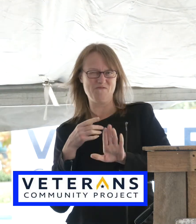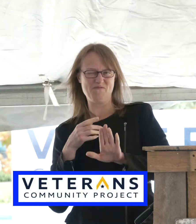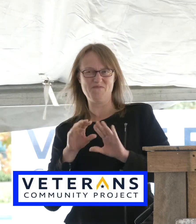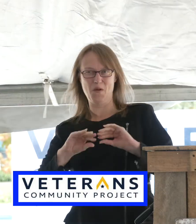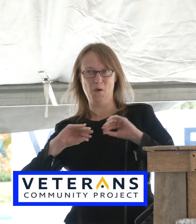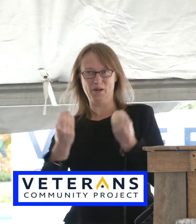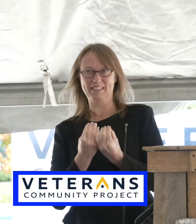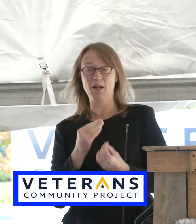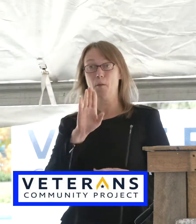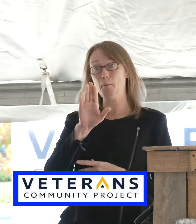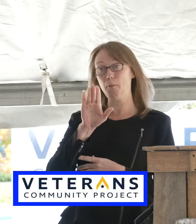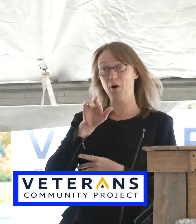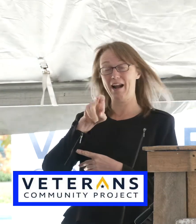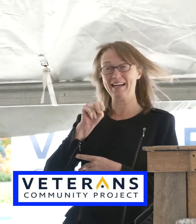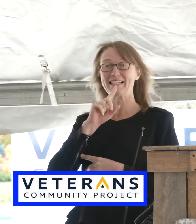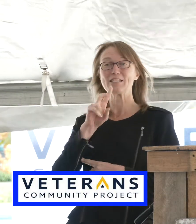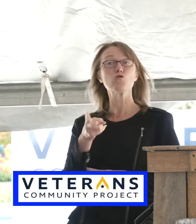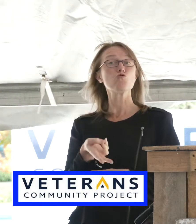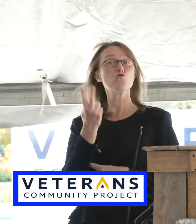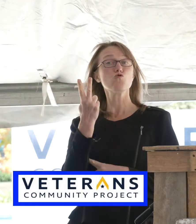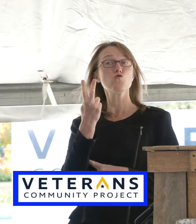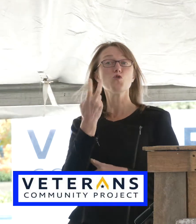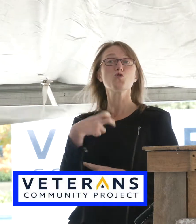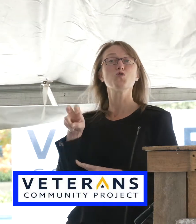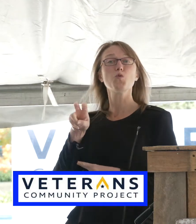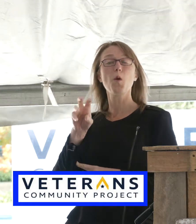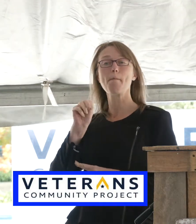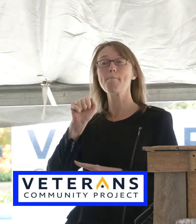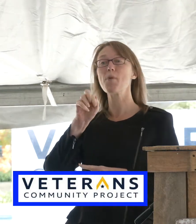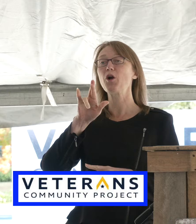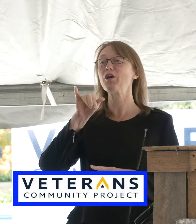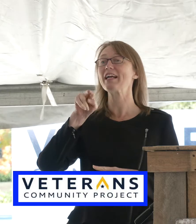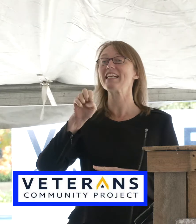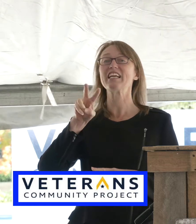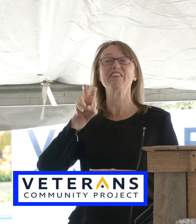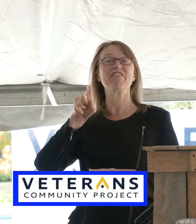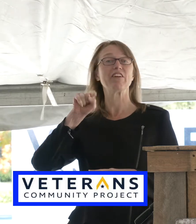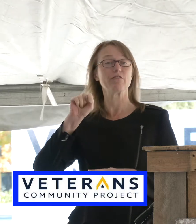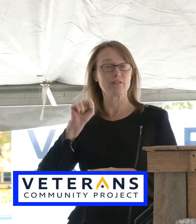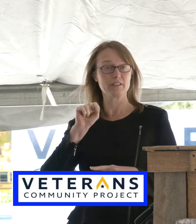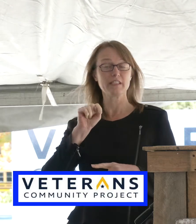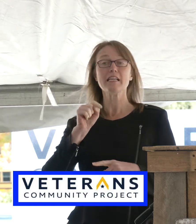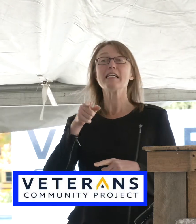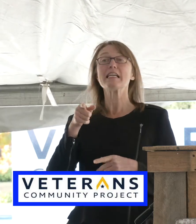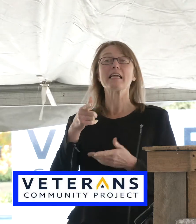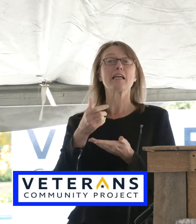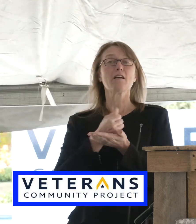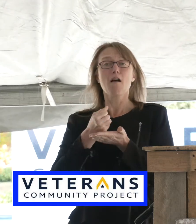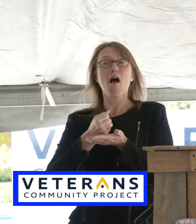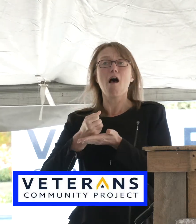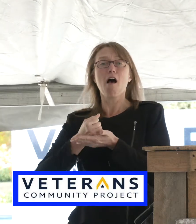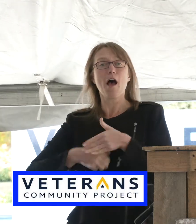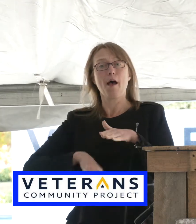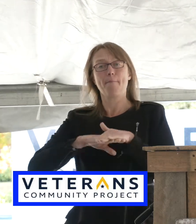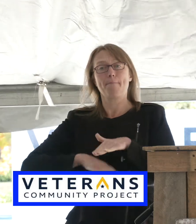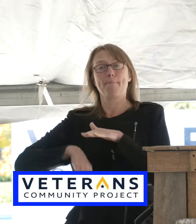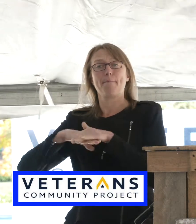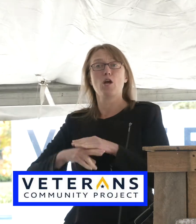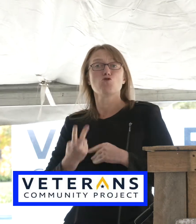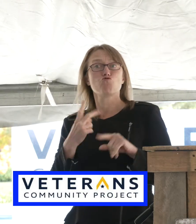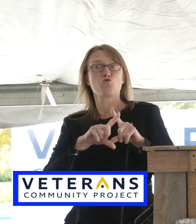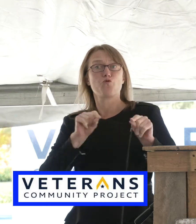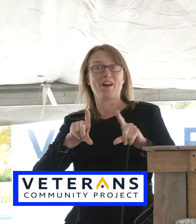is a 2-tour Marine veteran who maxed out his credit cards and took a second mortgage on his house to create Veterans Community